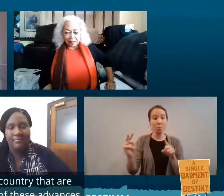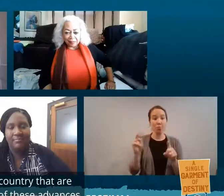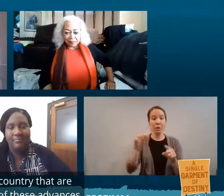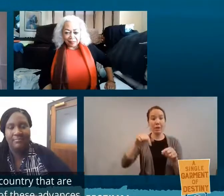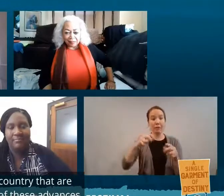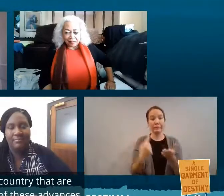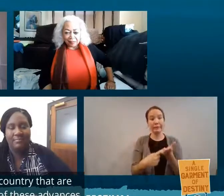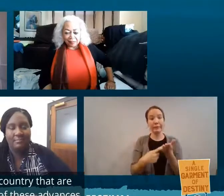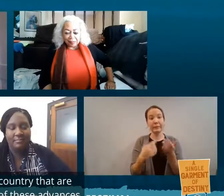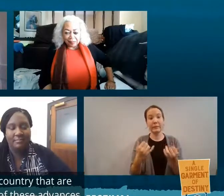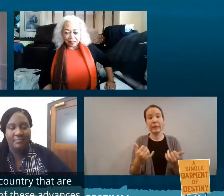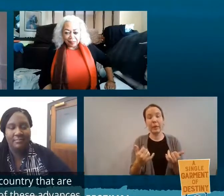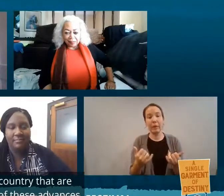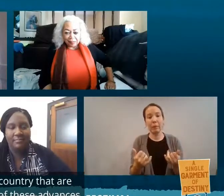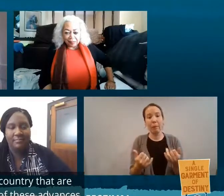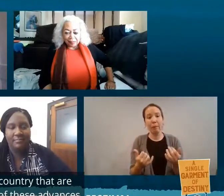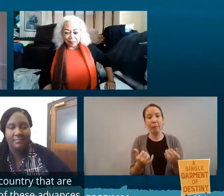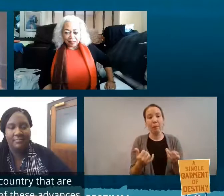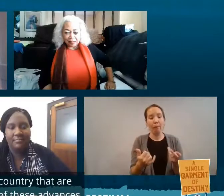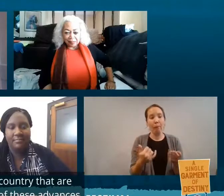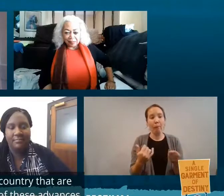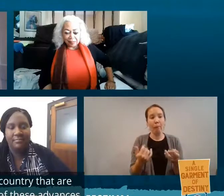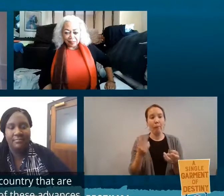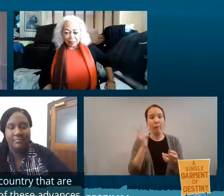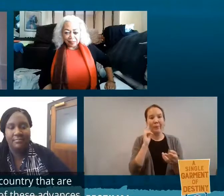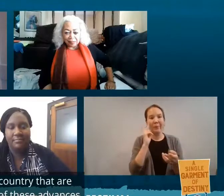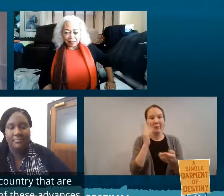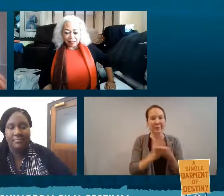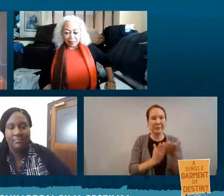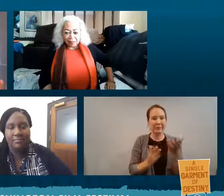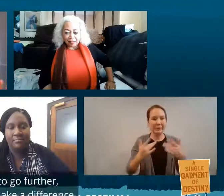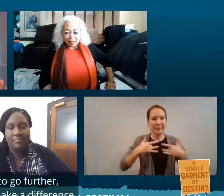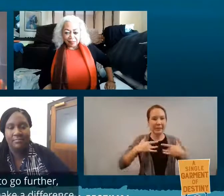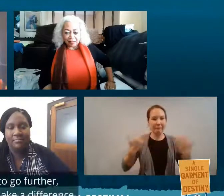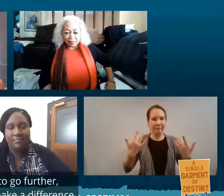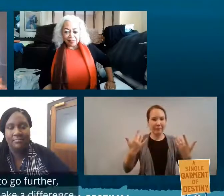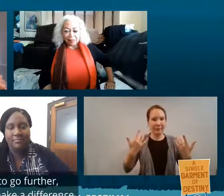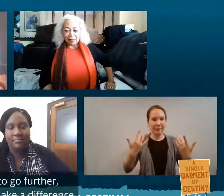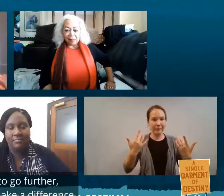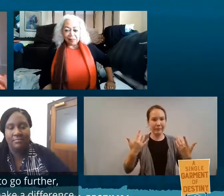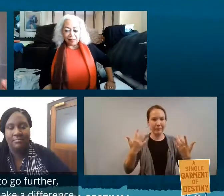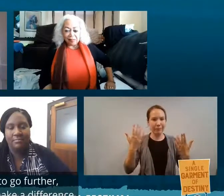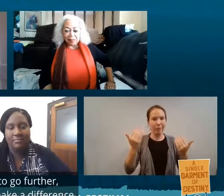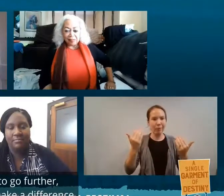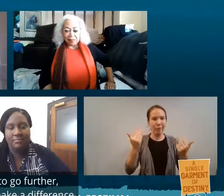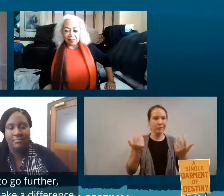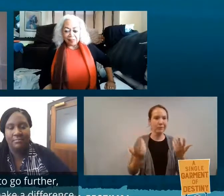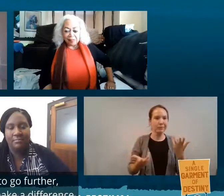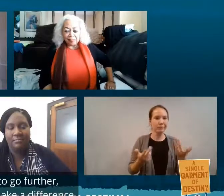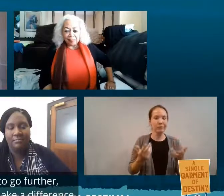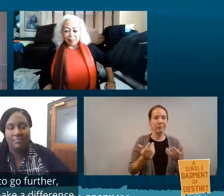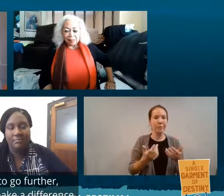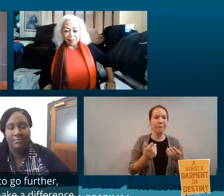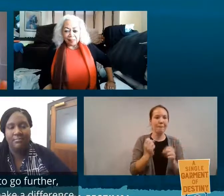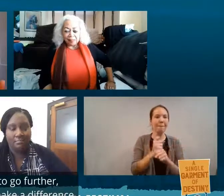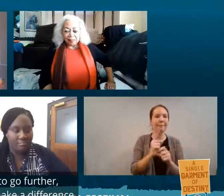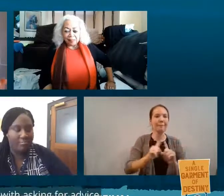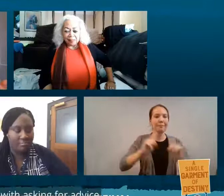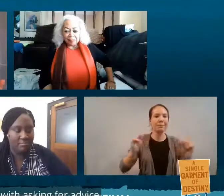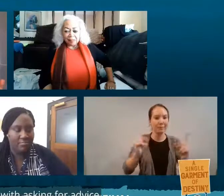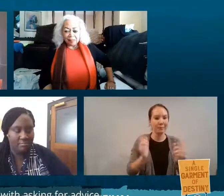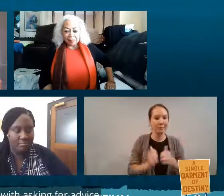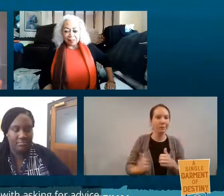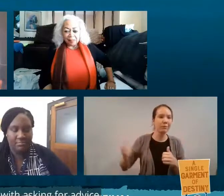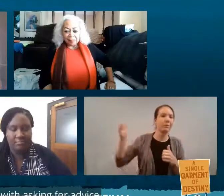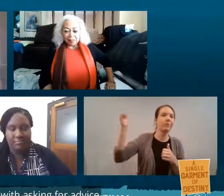country that are seeing some of these advances, looking to go further, looking to make a difference.